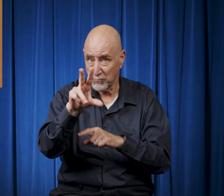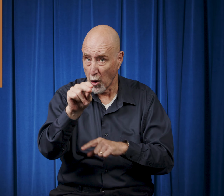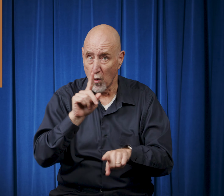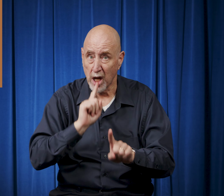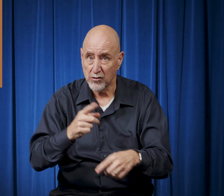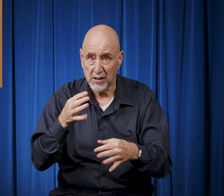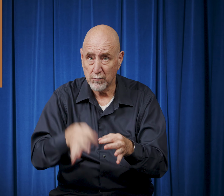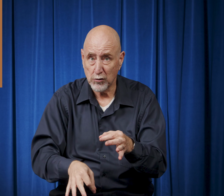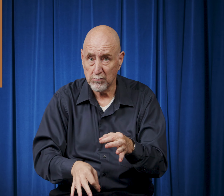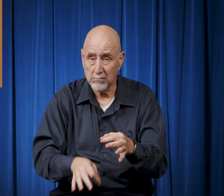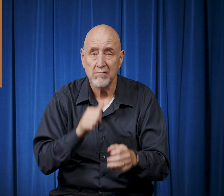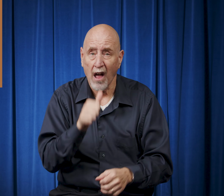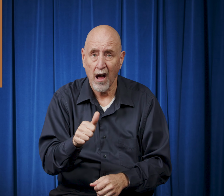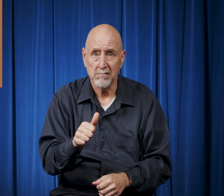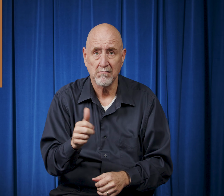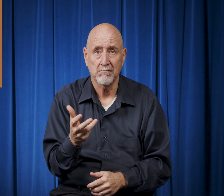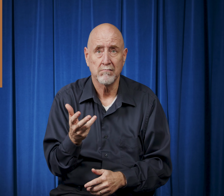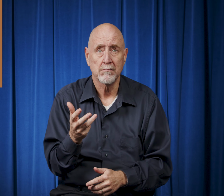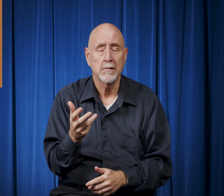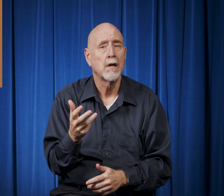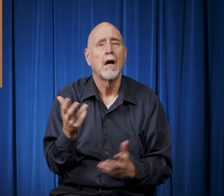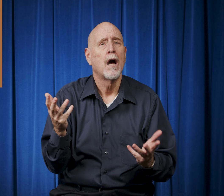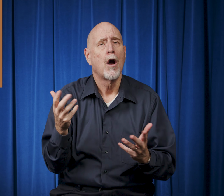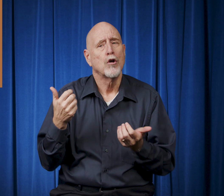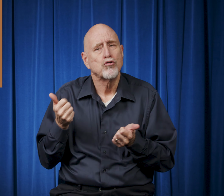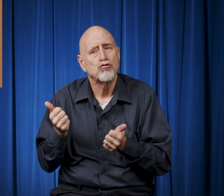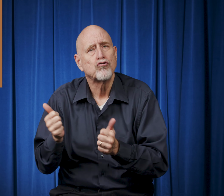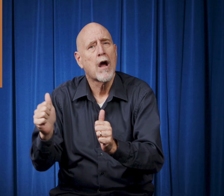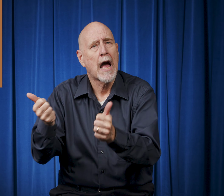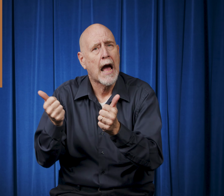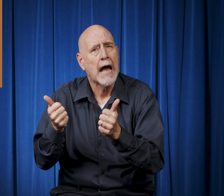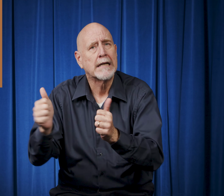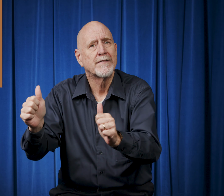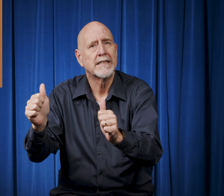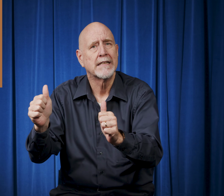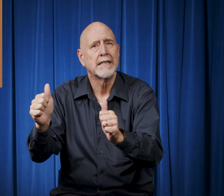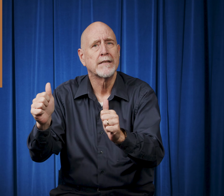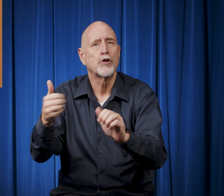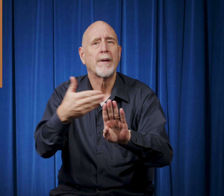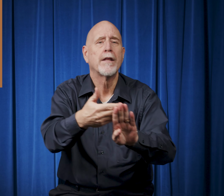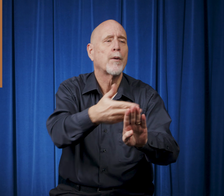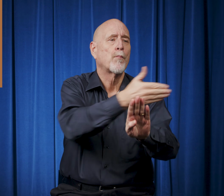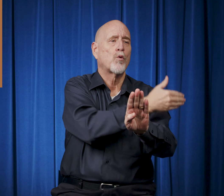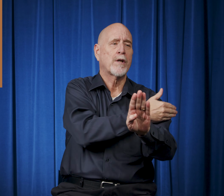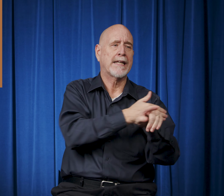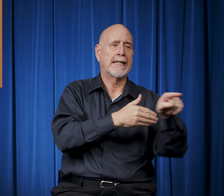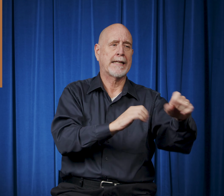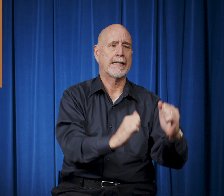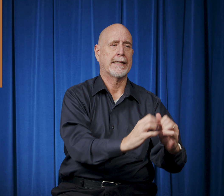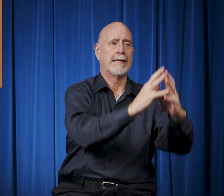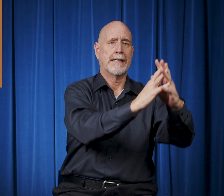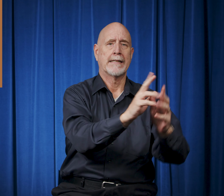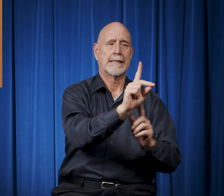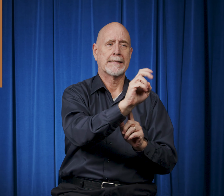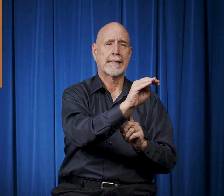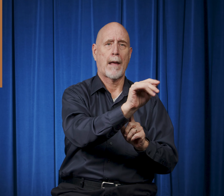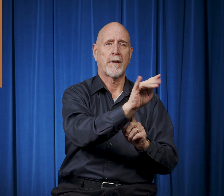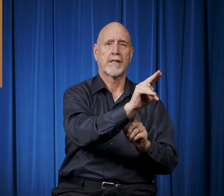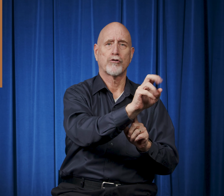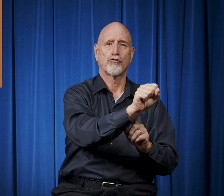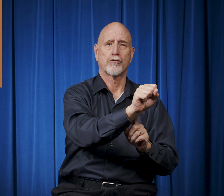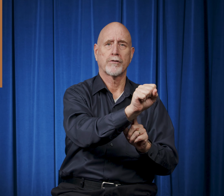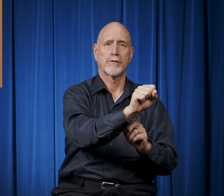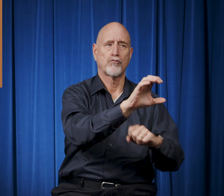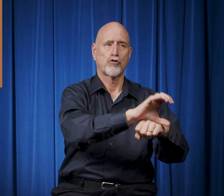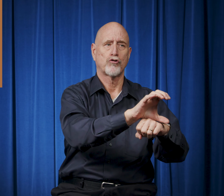are not. Instead, we are striving to be the pre-denominational church that can be identified in the pages of the